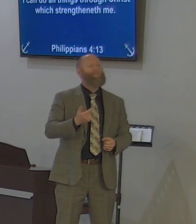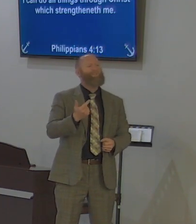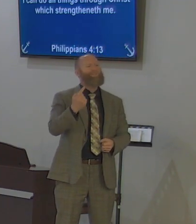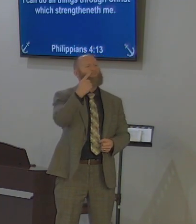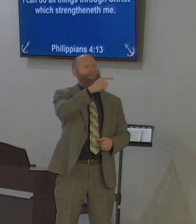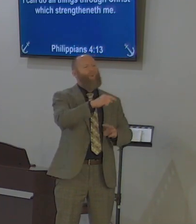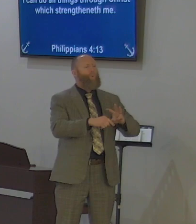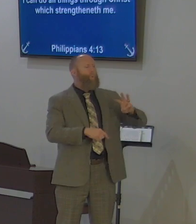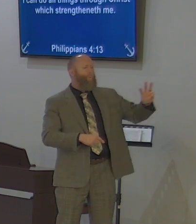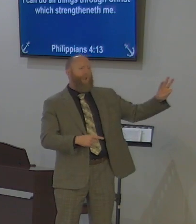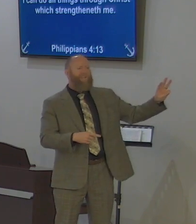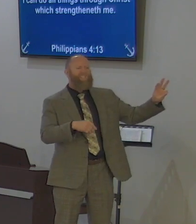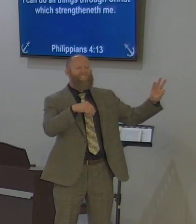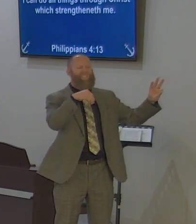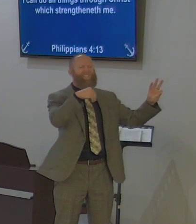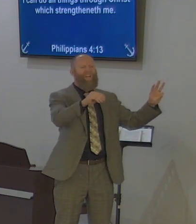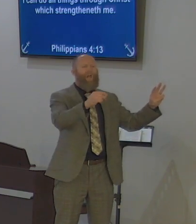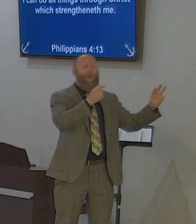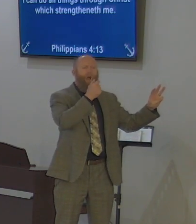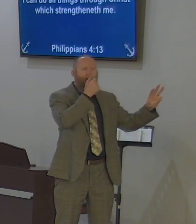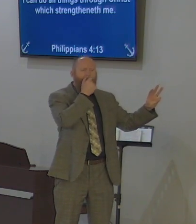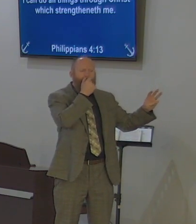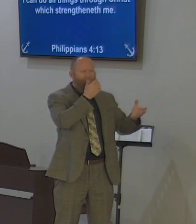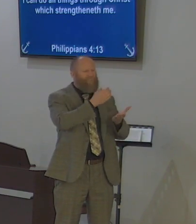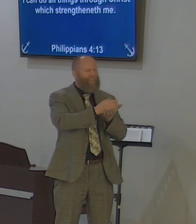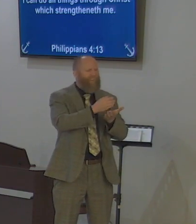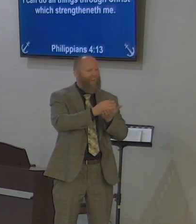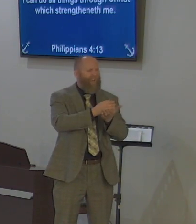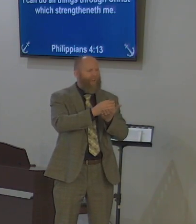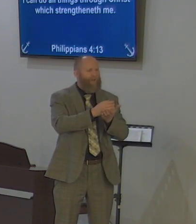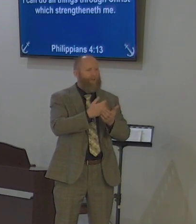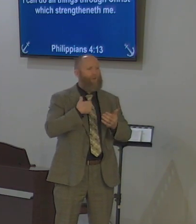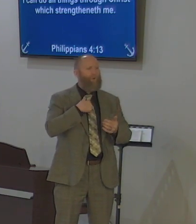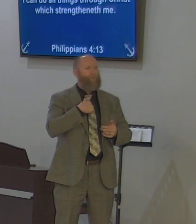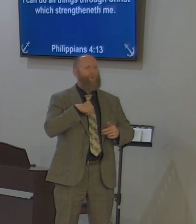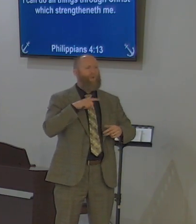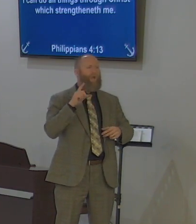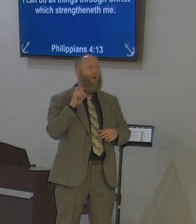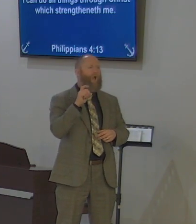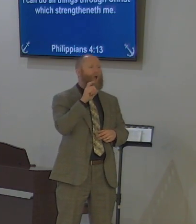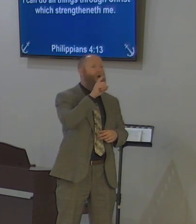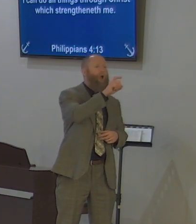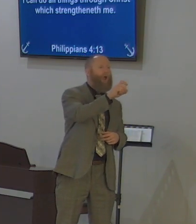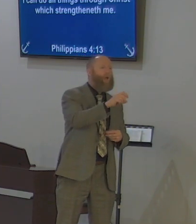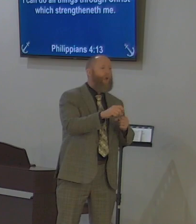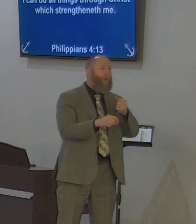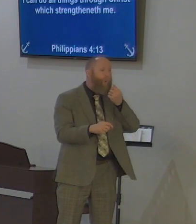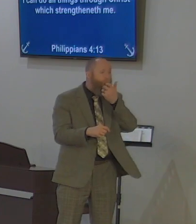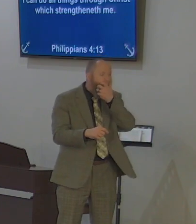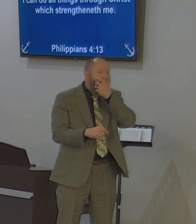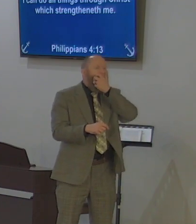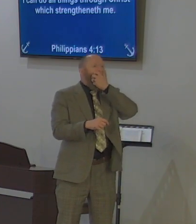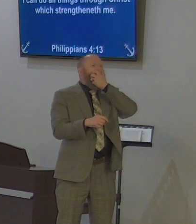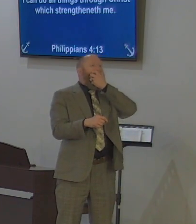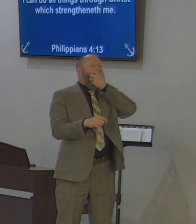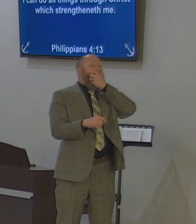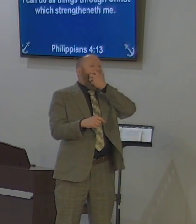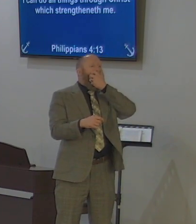hiking, that might be an indictment on us as Americans, right? Going hiking, take oxygen along.